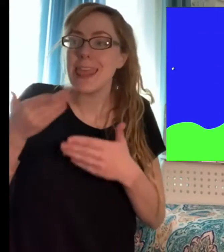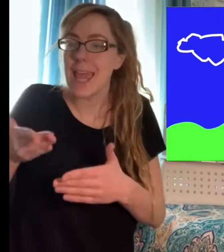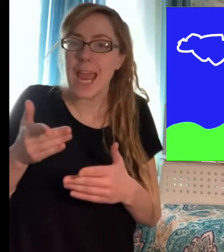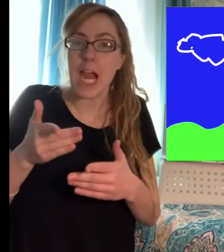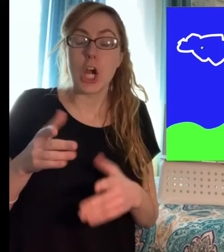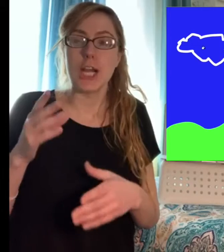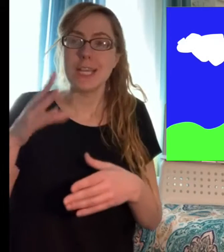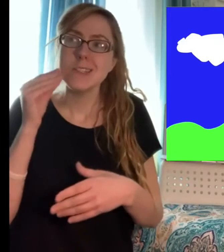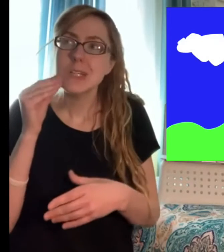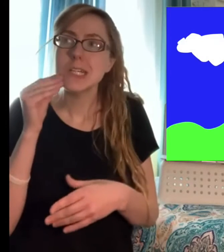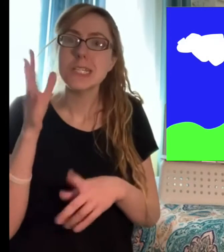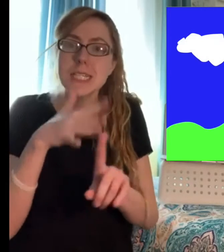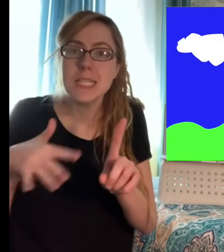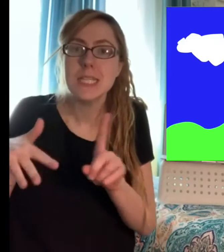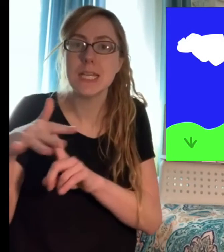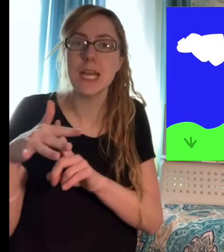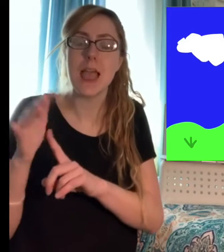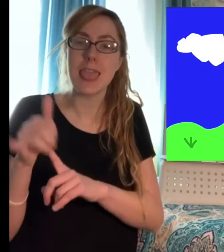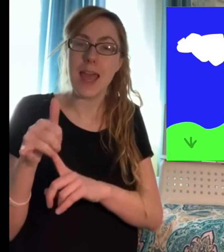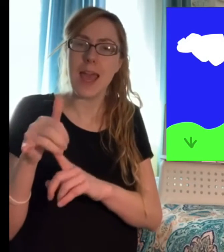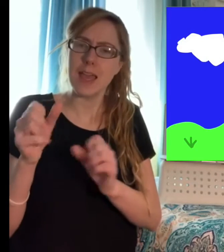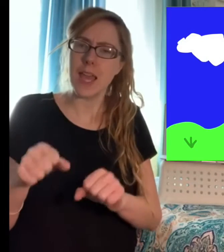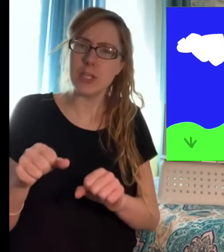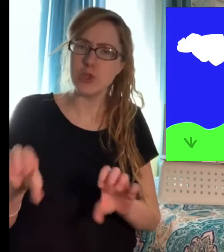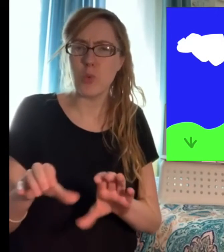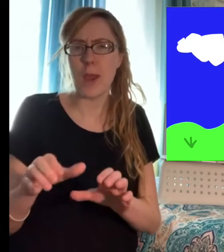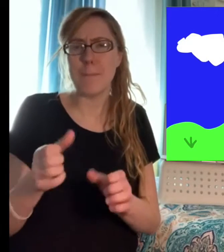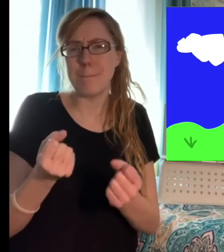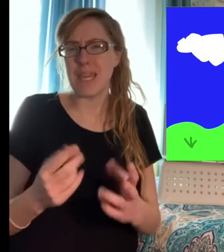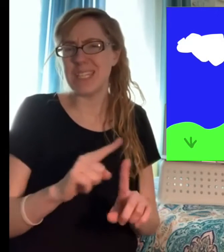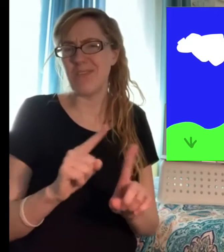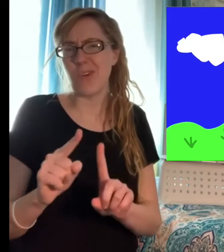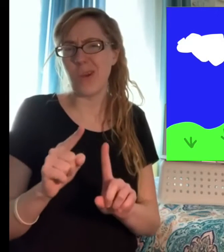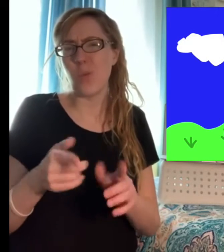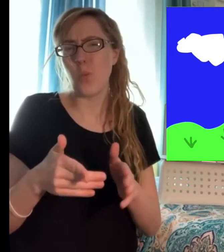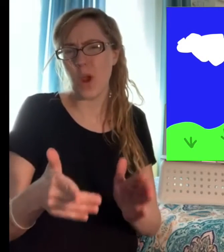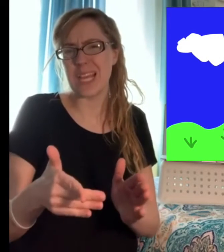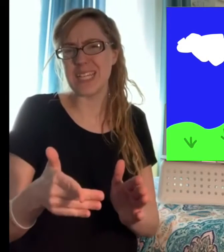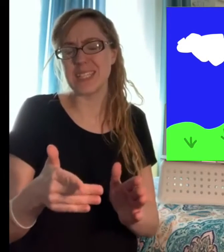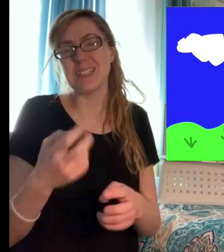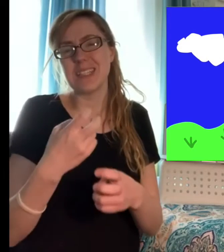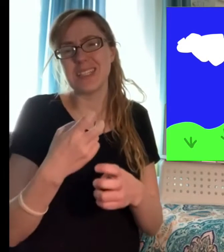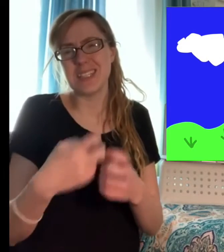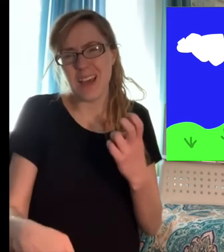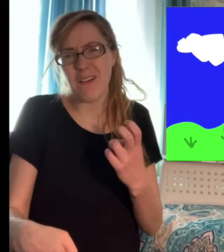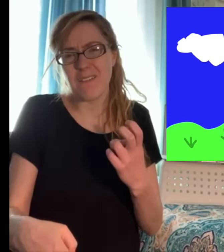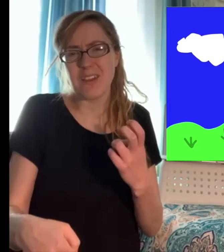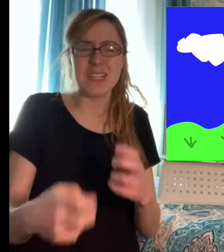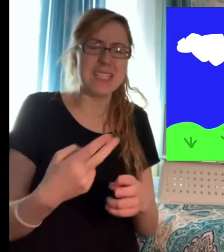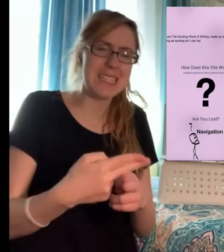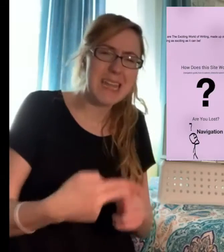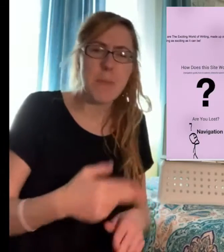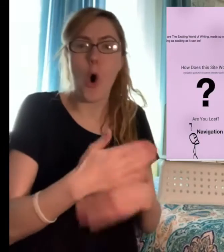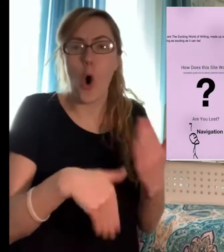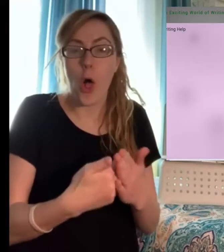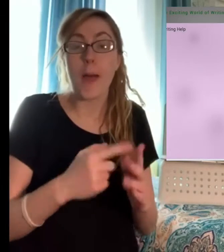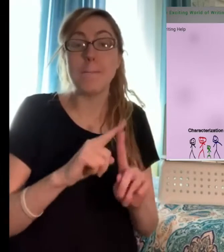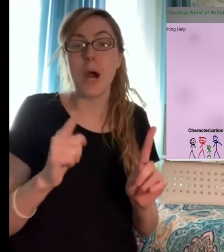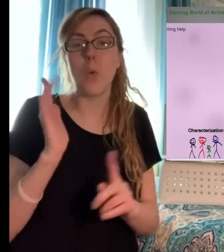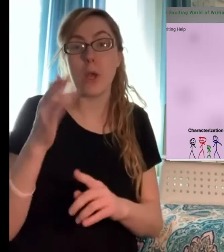This transportation can be achieved by many different methods that are hard to name, but we can check out some examples to help you. It is also recommended that you watch our